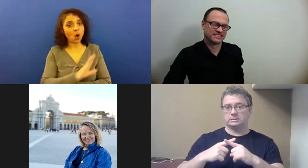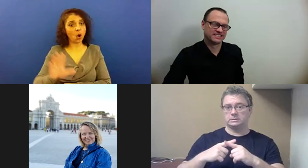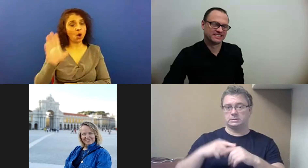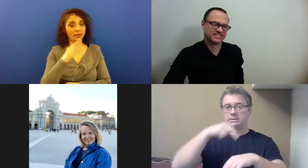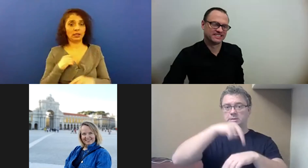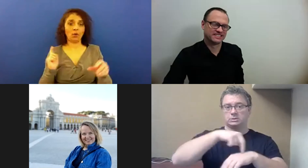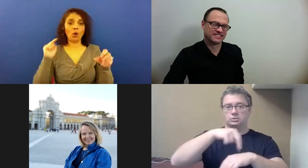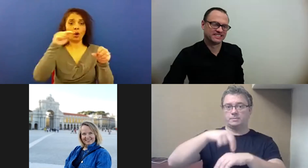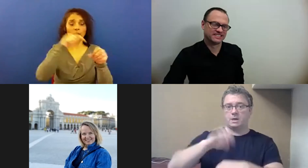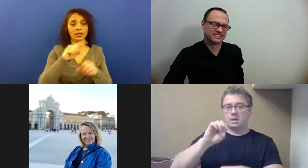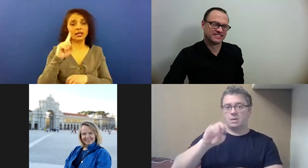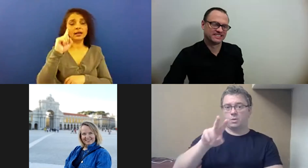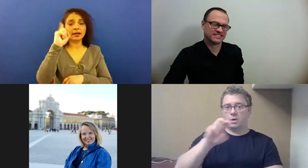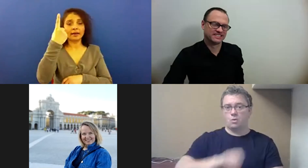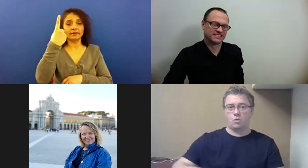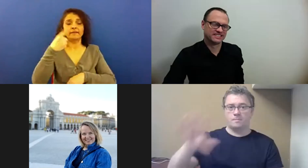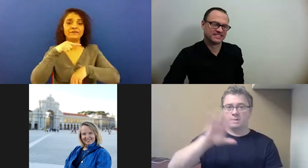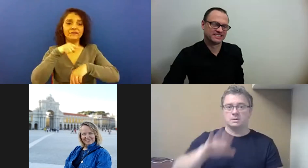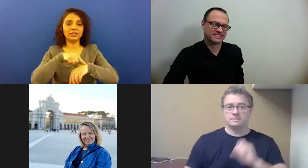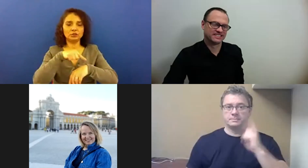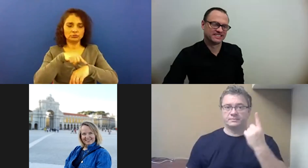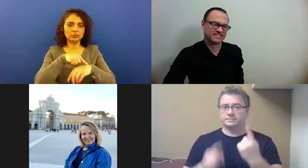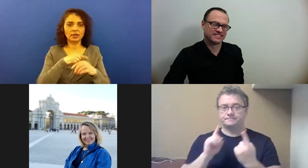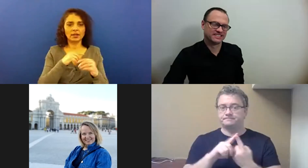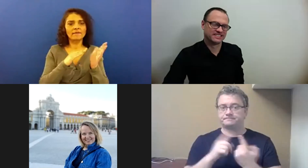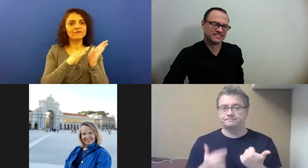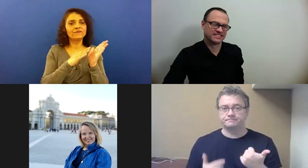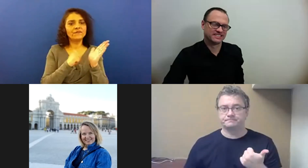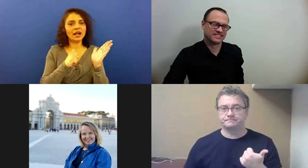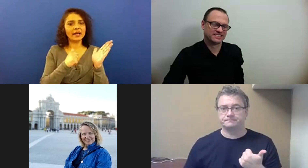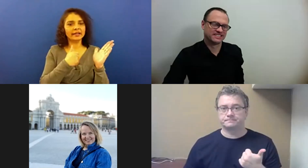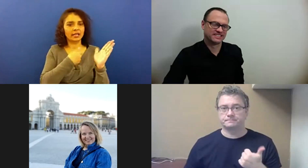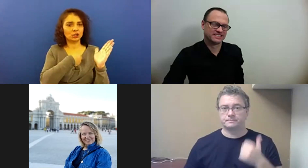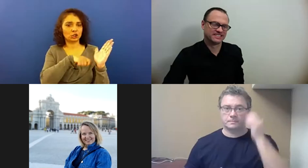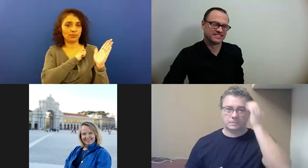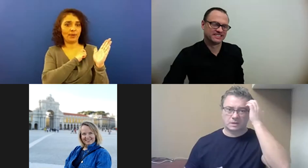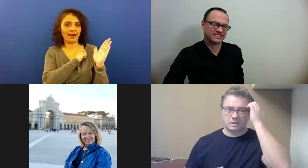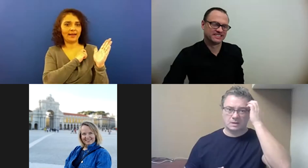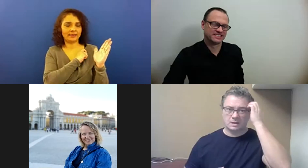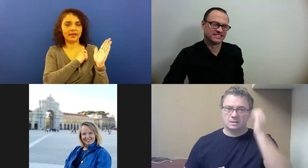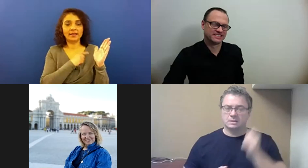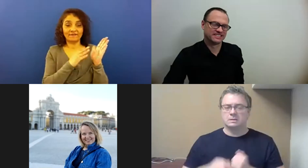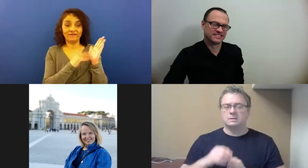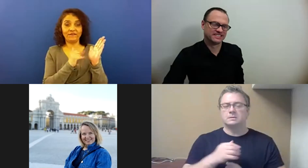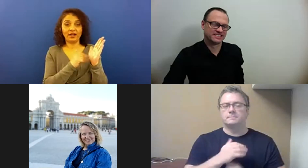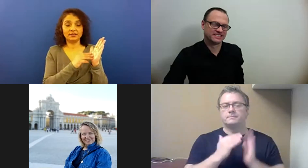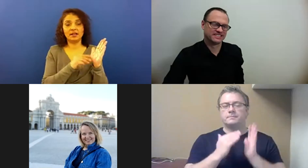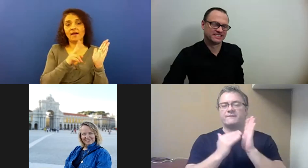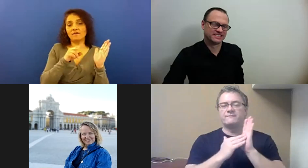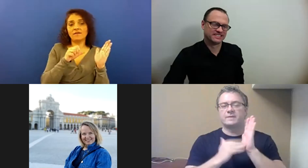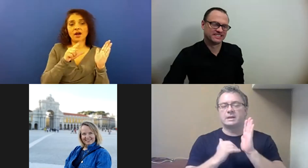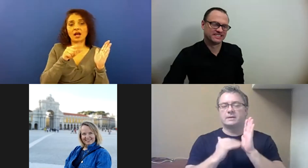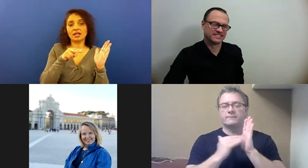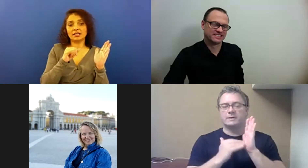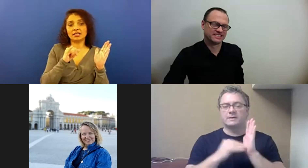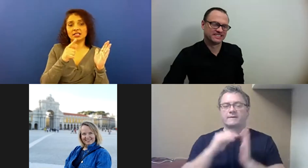I feel lucky. I've given 3 lectures at European events. The first in